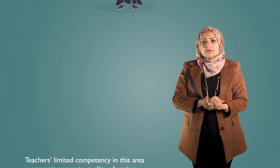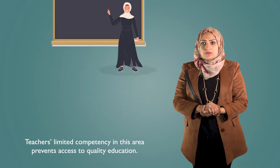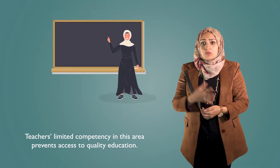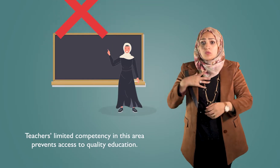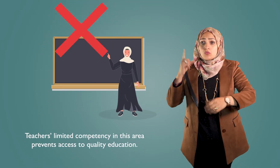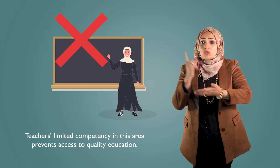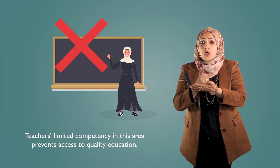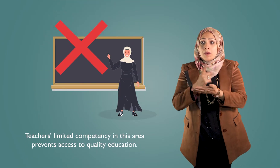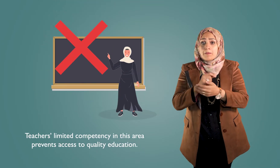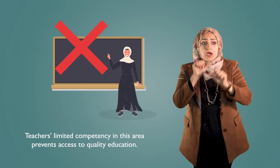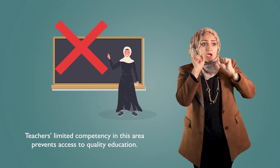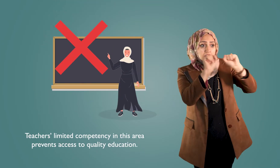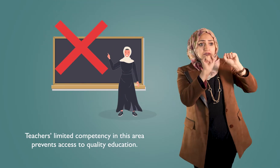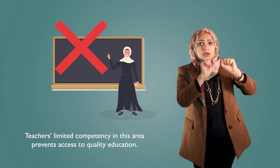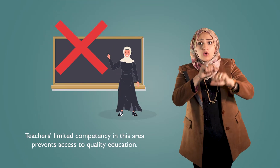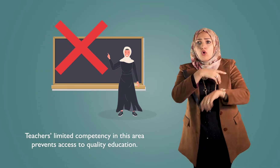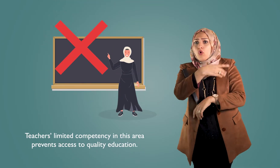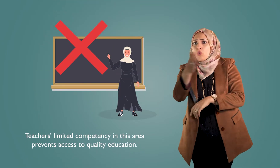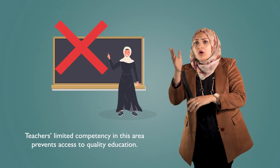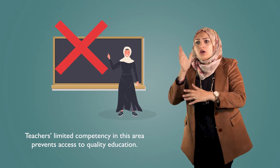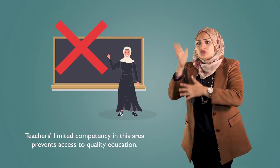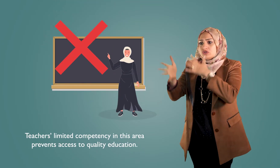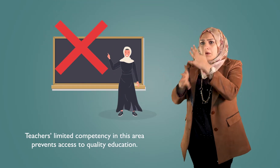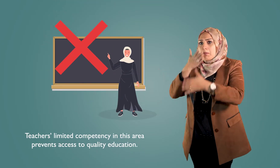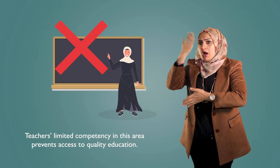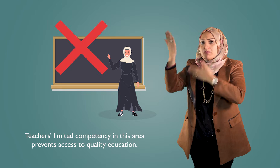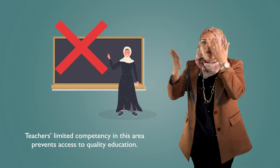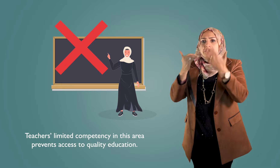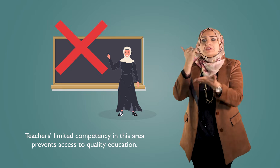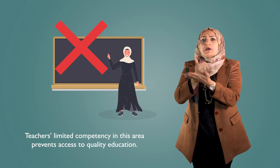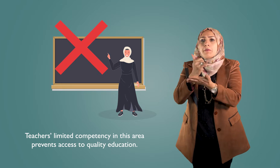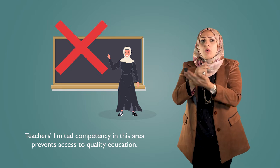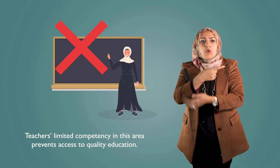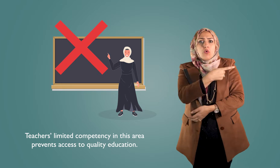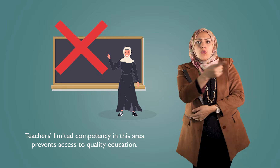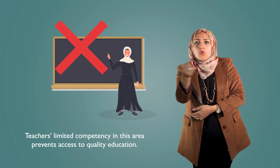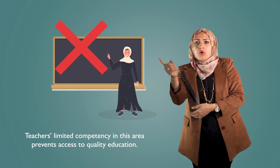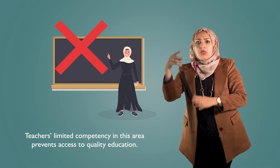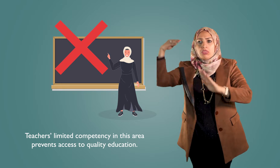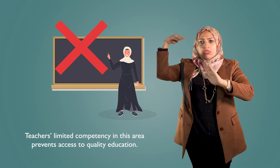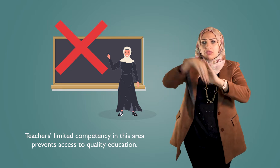Teachers' limited competency in this area prevents access to quality education.